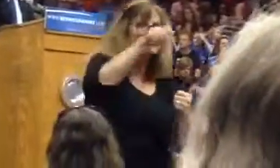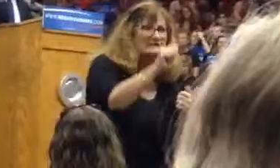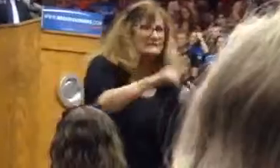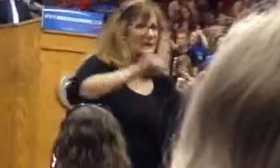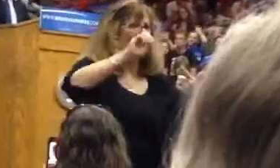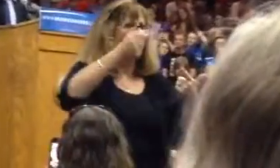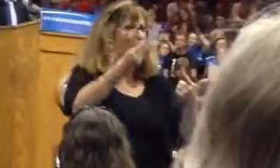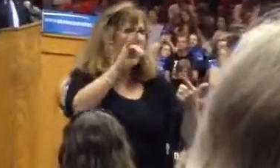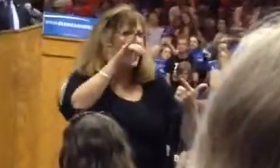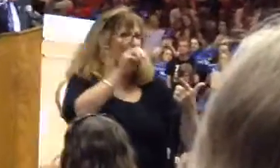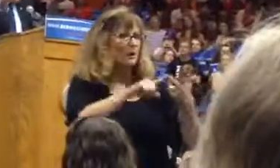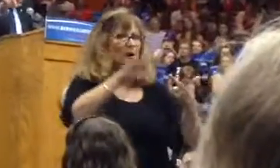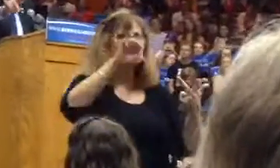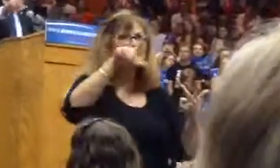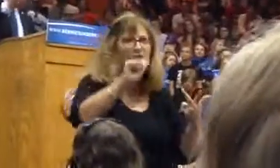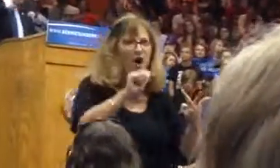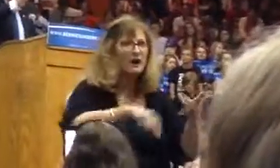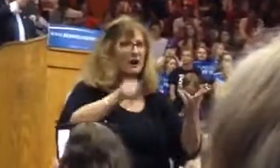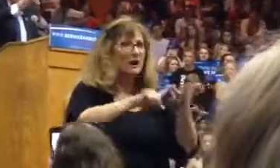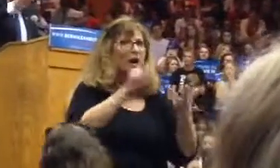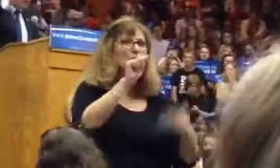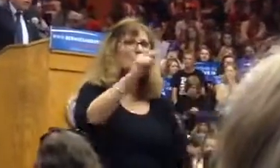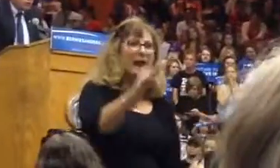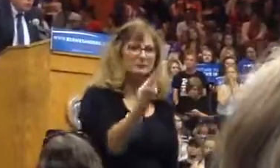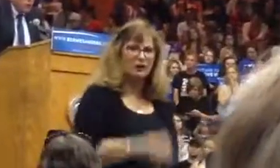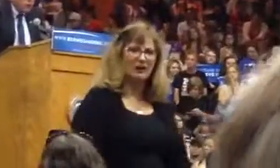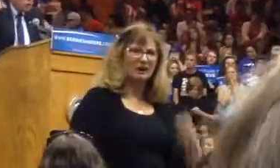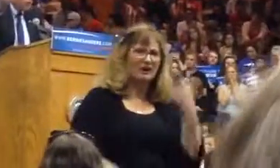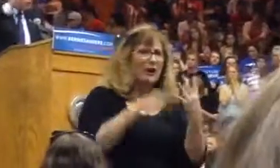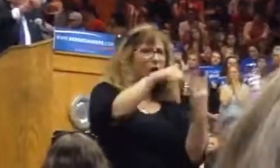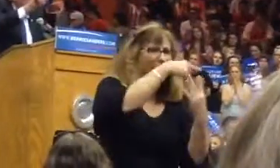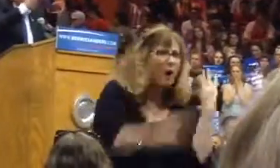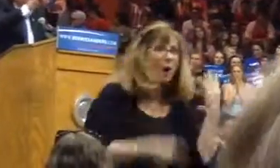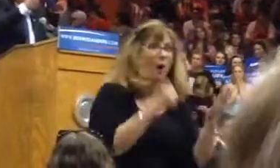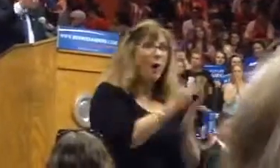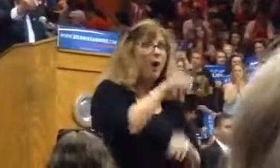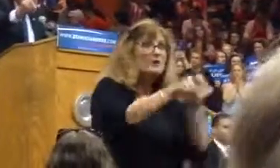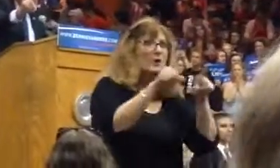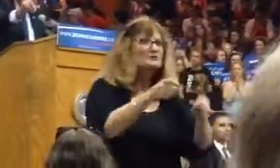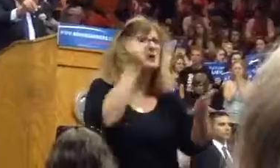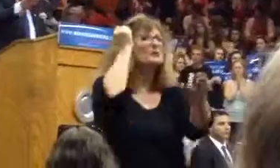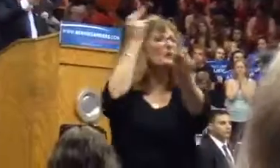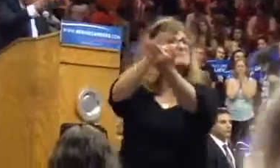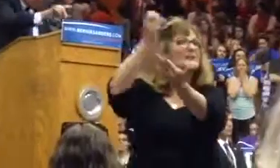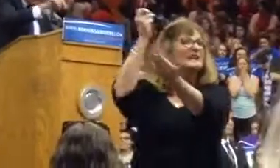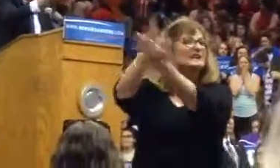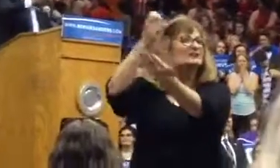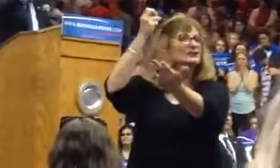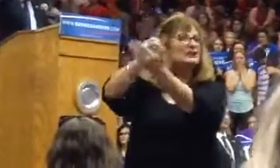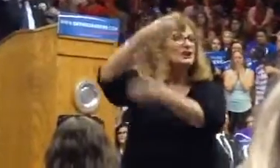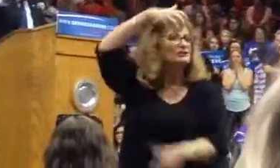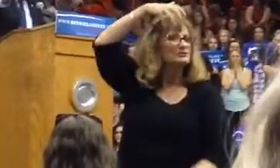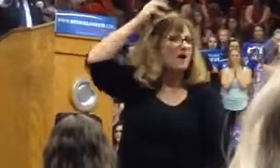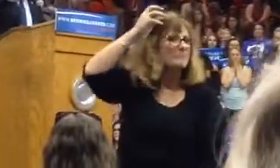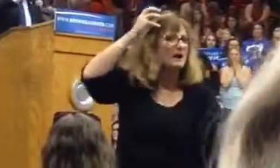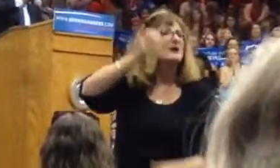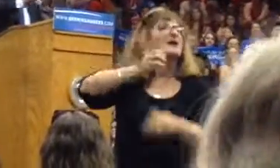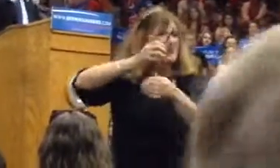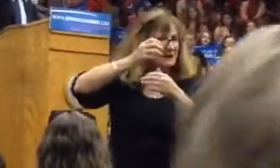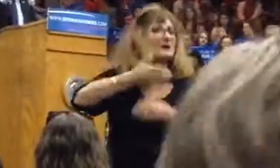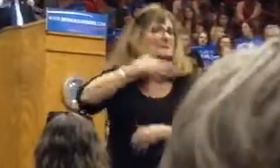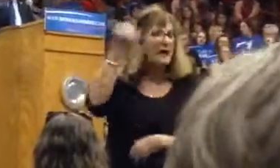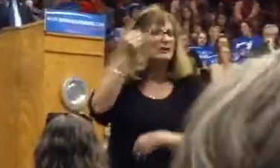Ohio, Florida, and New Hampshire. In every one of those polls, we beat Trump or do better against Trump